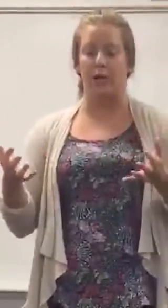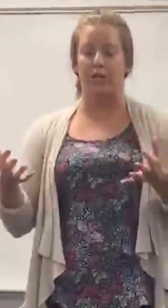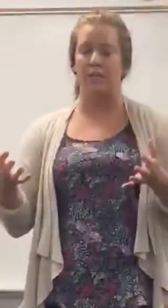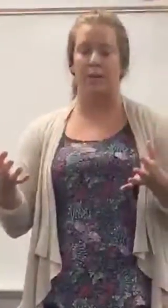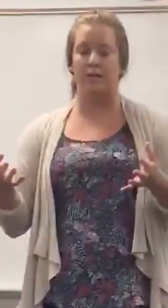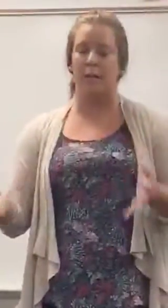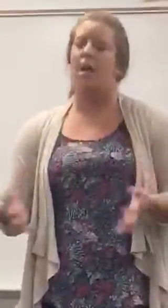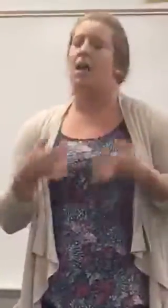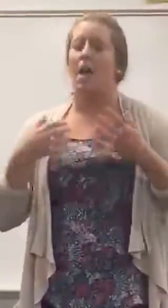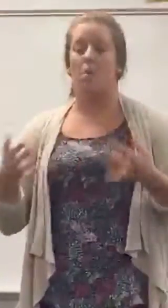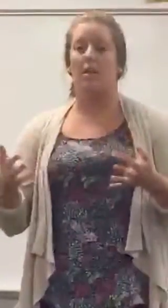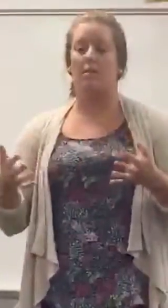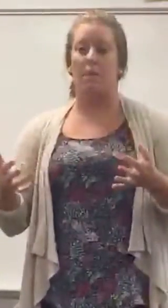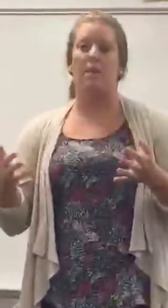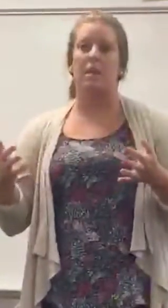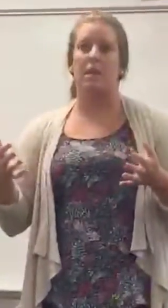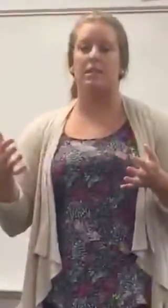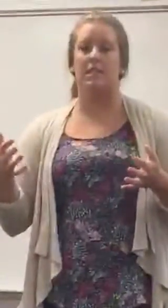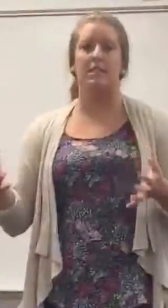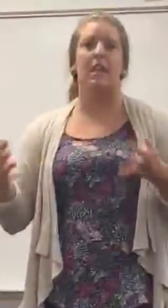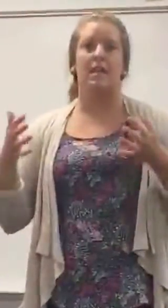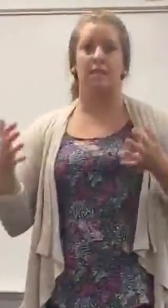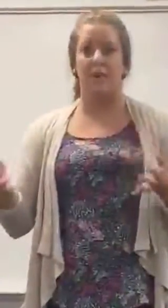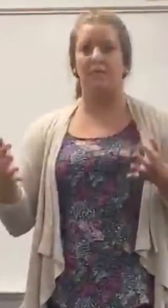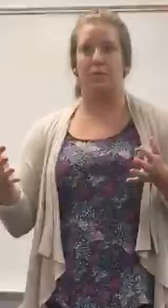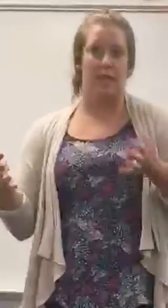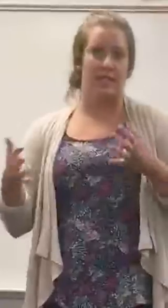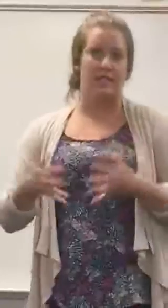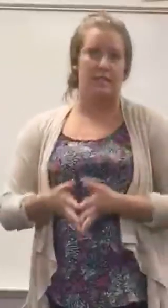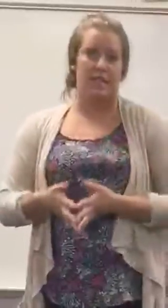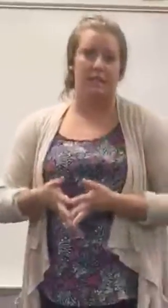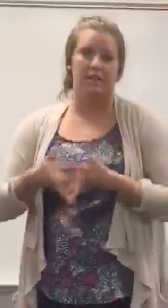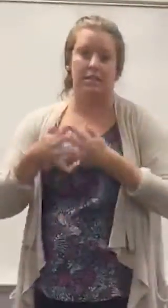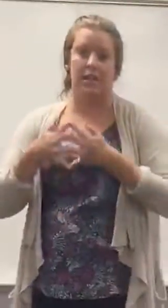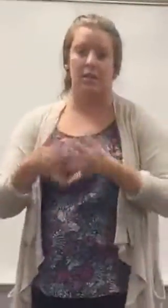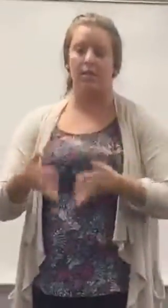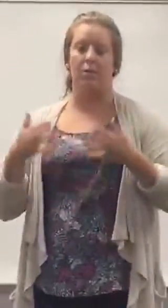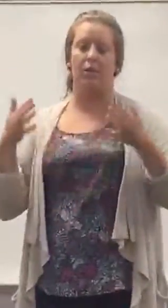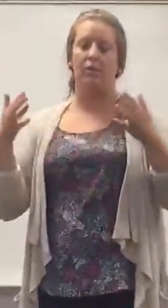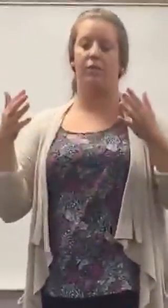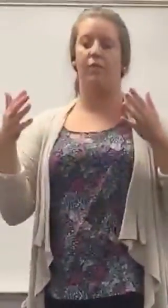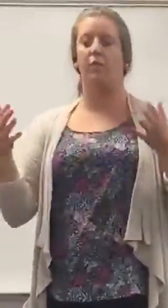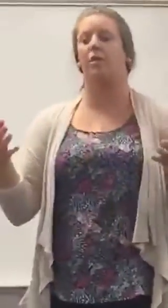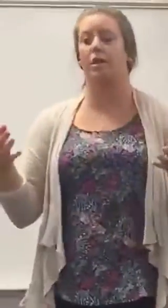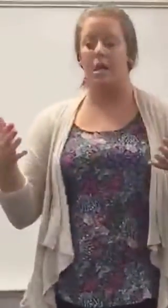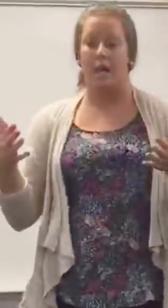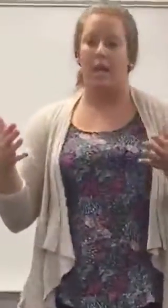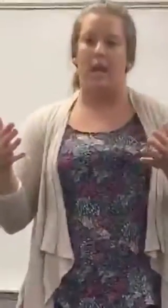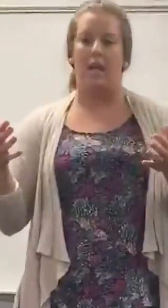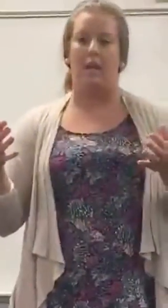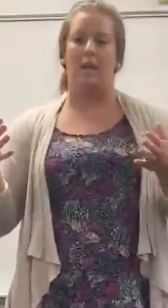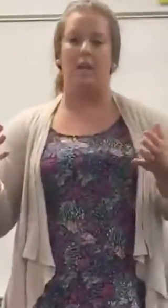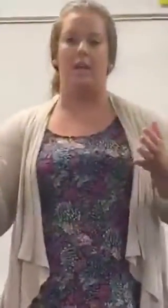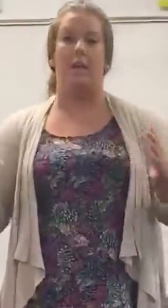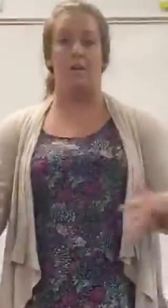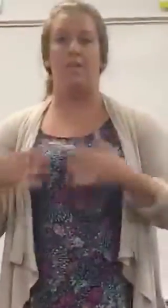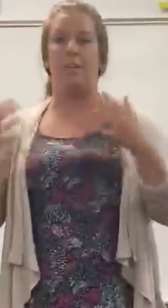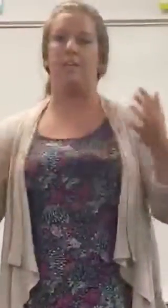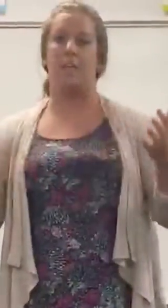important to us. And one of the main things is that we have to realize as educators is that we are moving forward in an era of